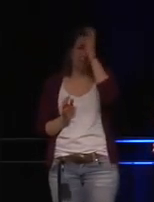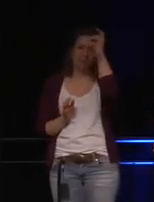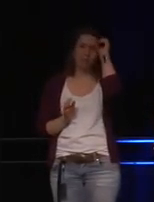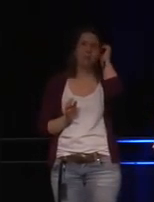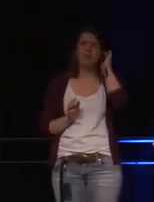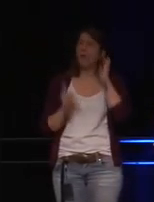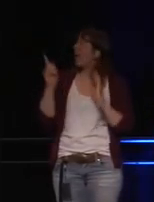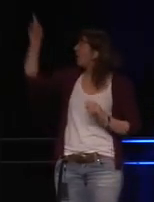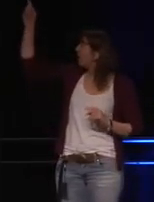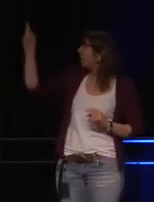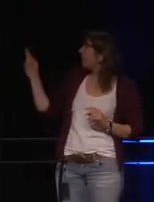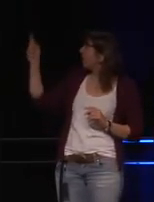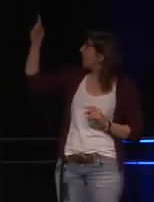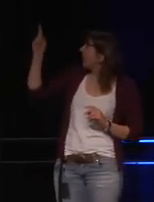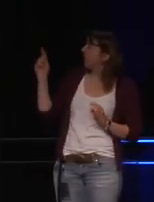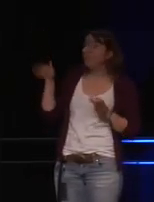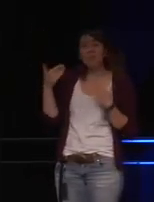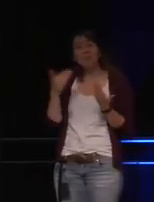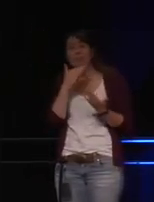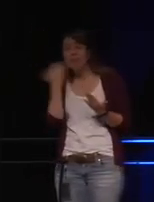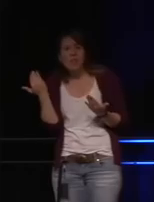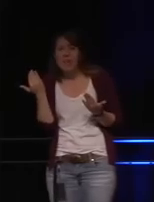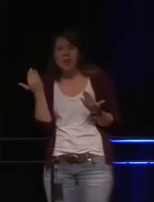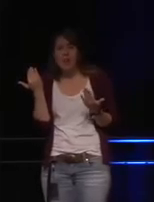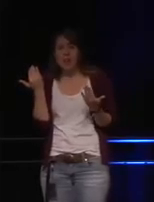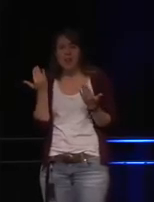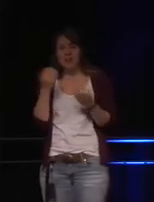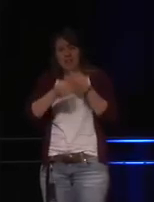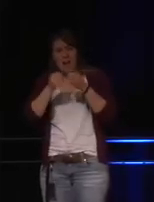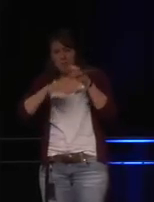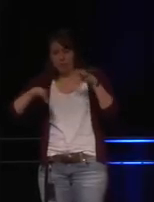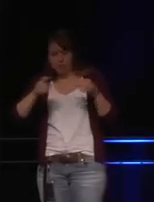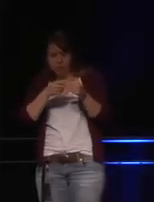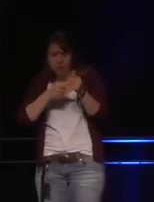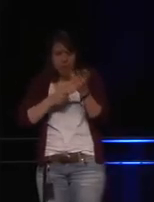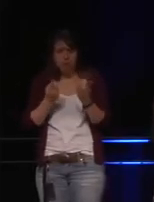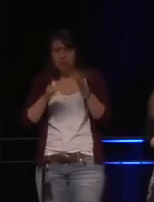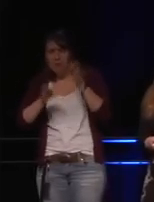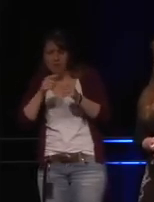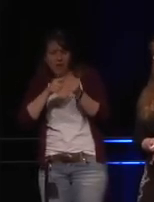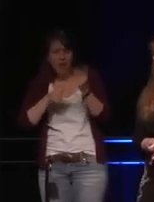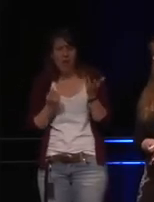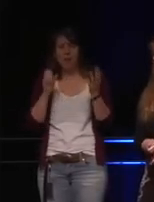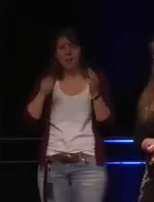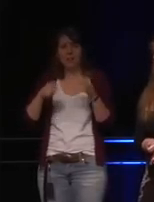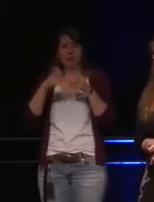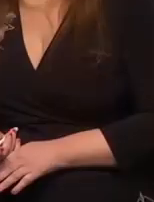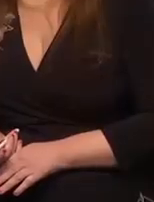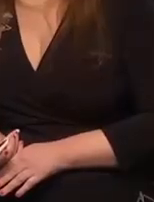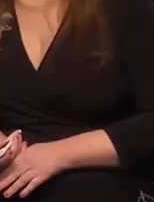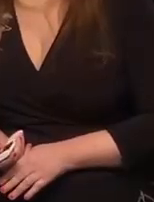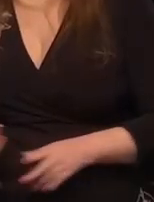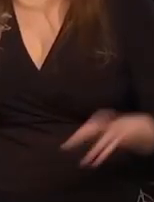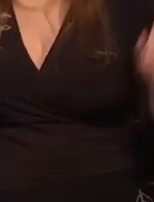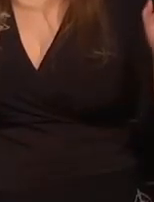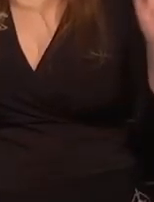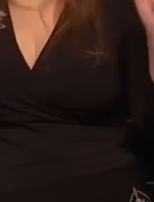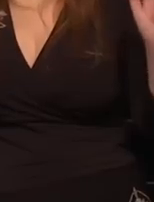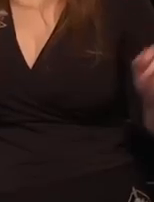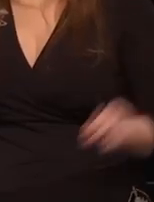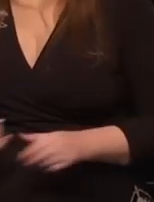that we put in our living rooms. But that's actually not the main focus. Because it's more about the